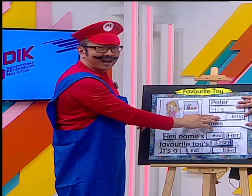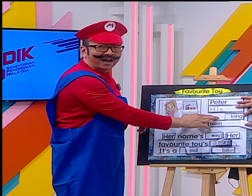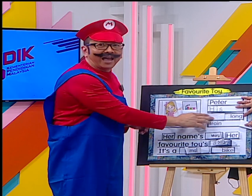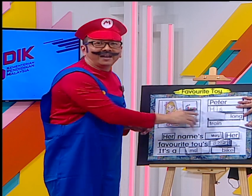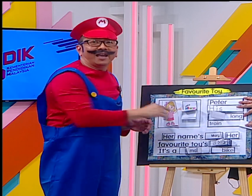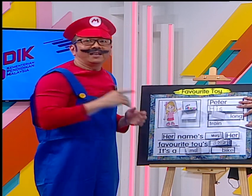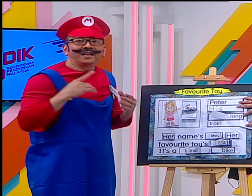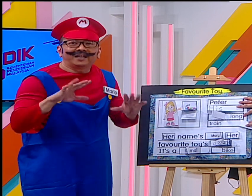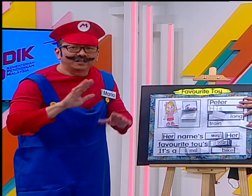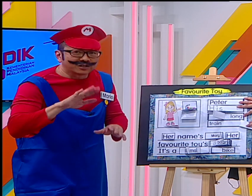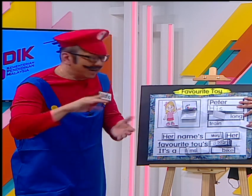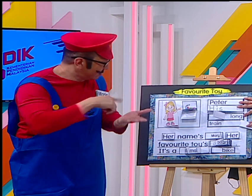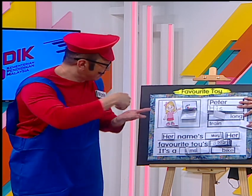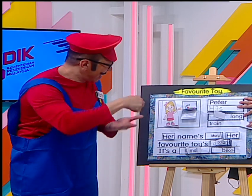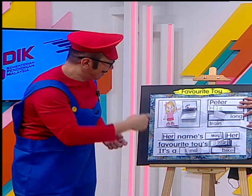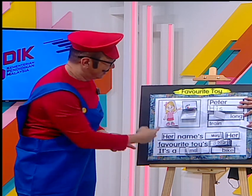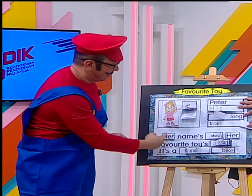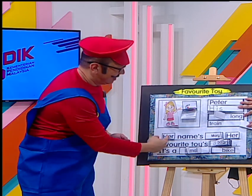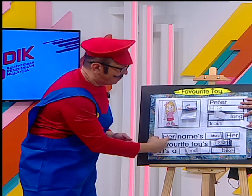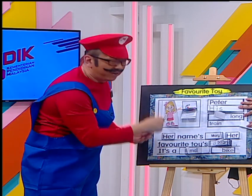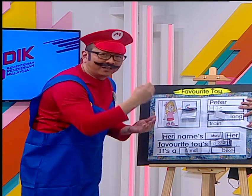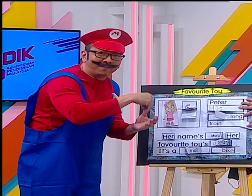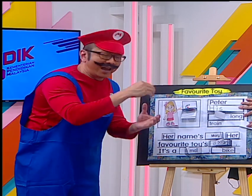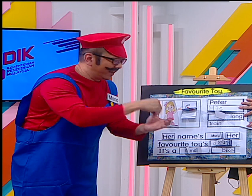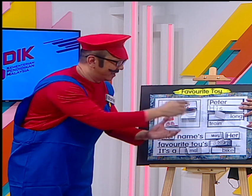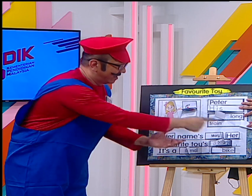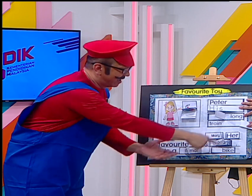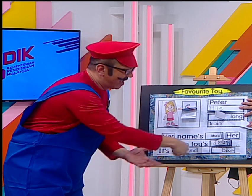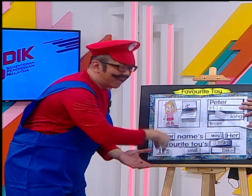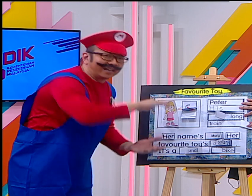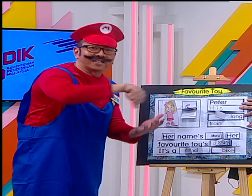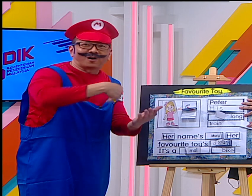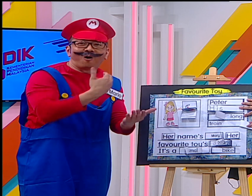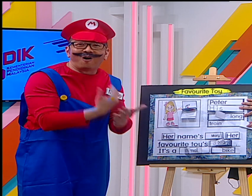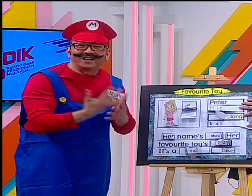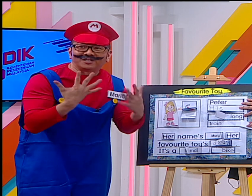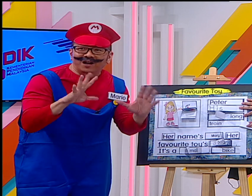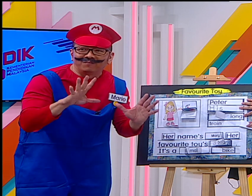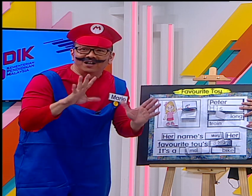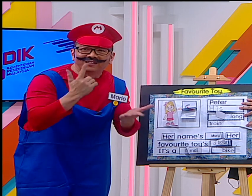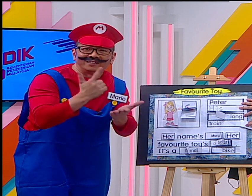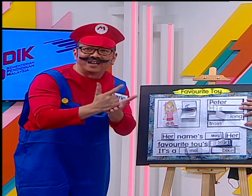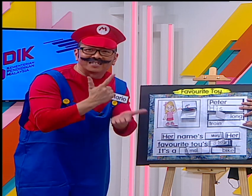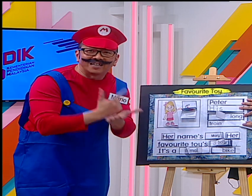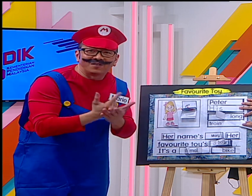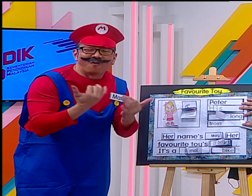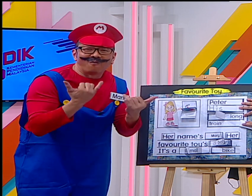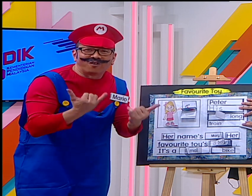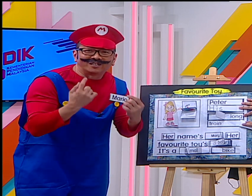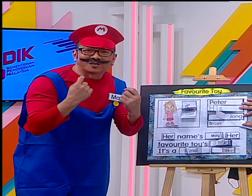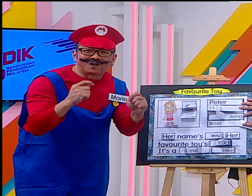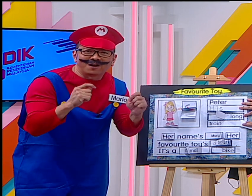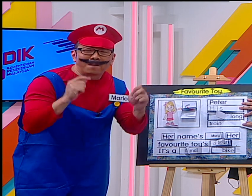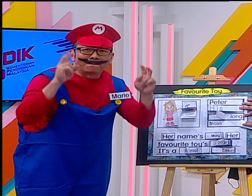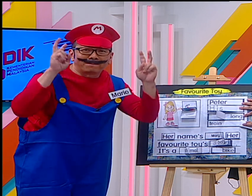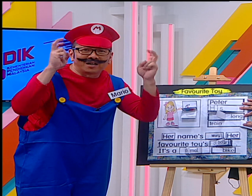Yeah. And then get the child to write. Fill in the blank. And that's all that you have learned the lesson for